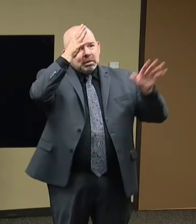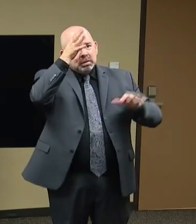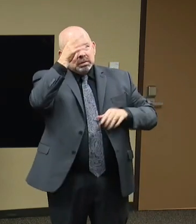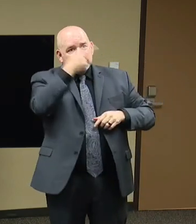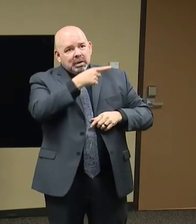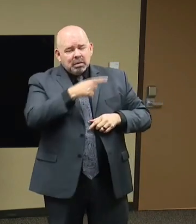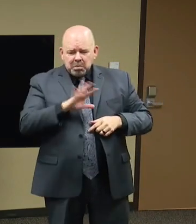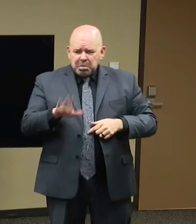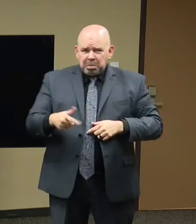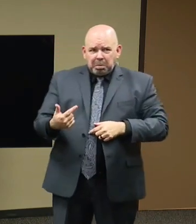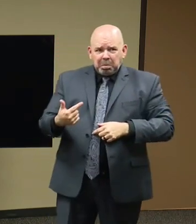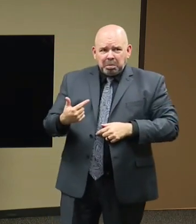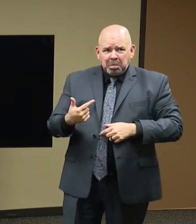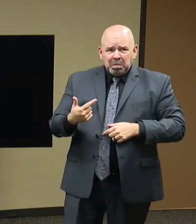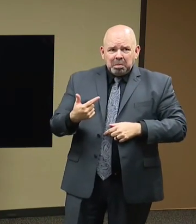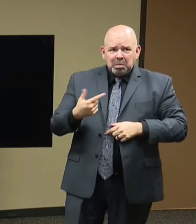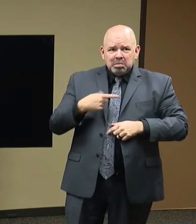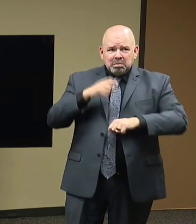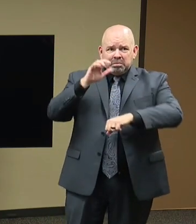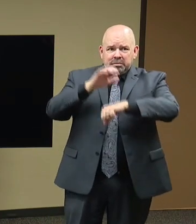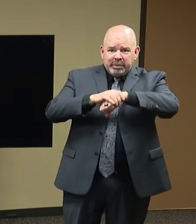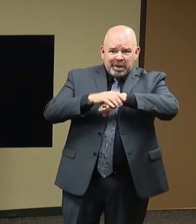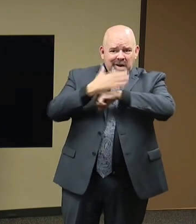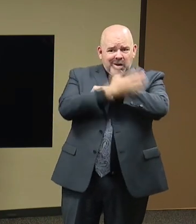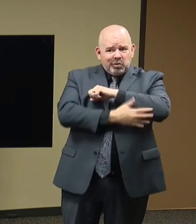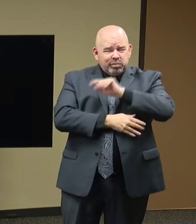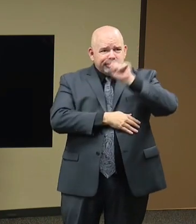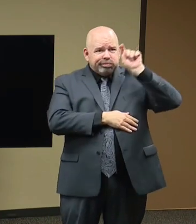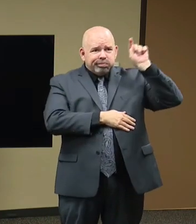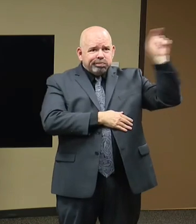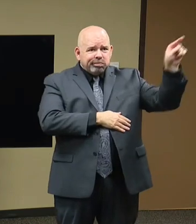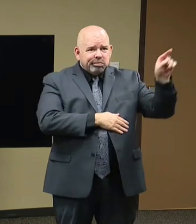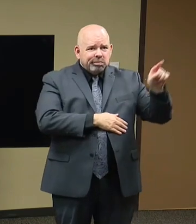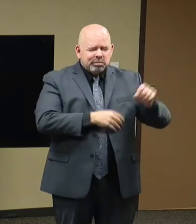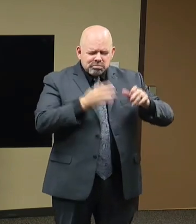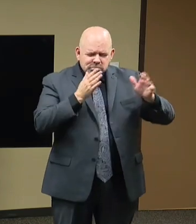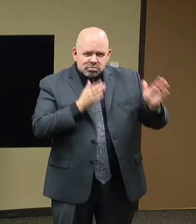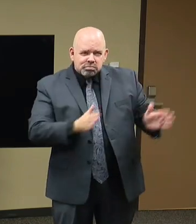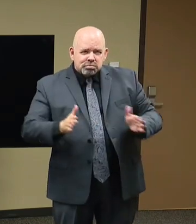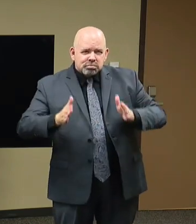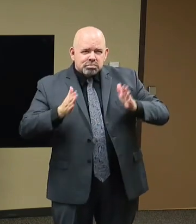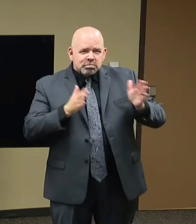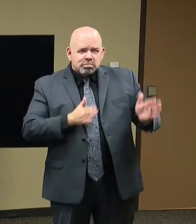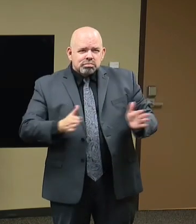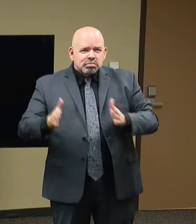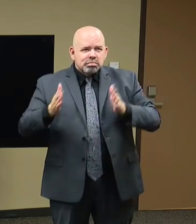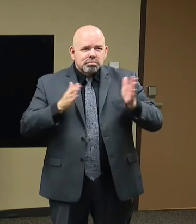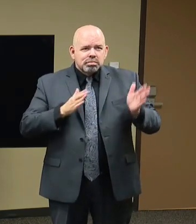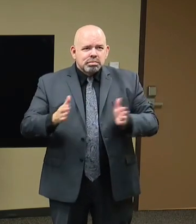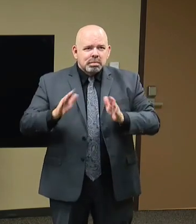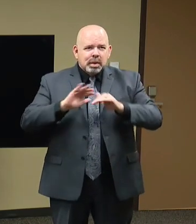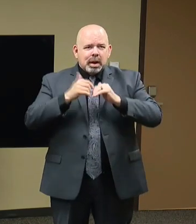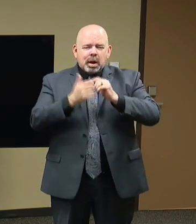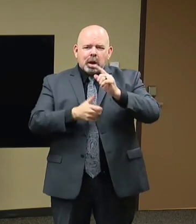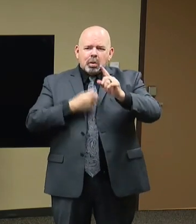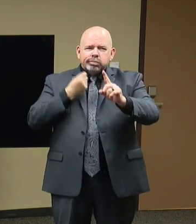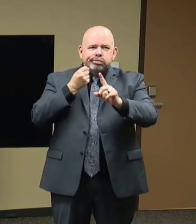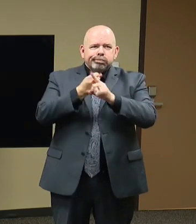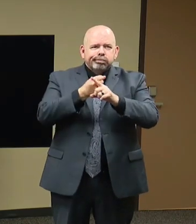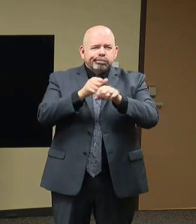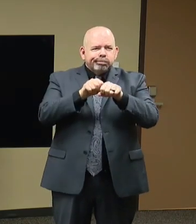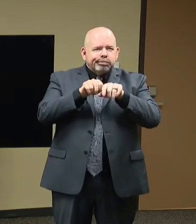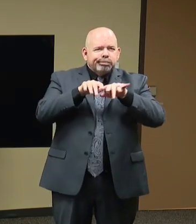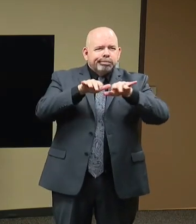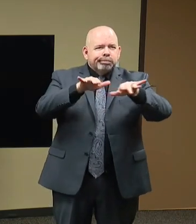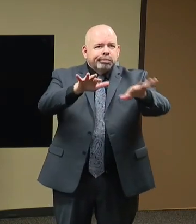invade Europe. And so I think you can keep your grades up. So when we think of all of the things that